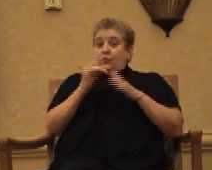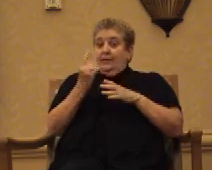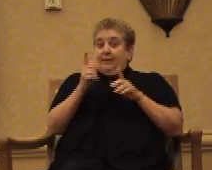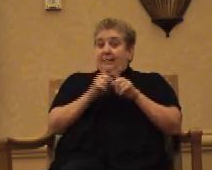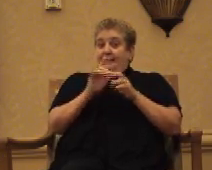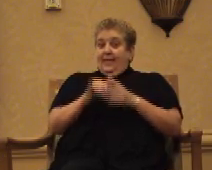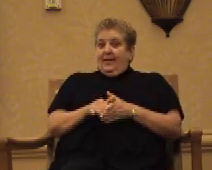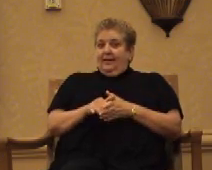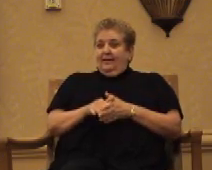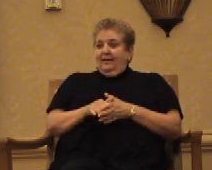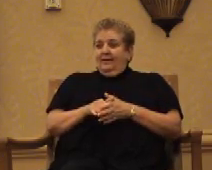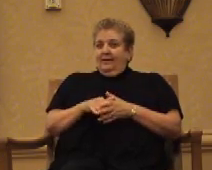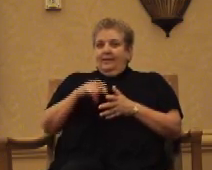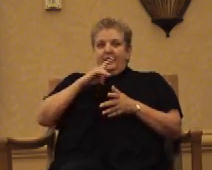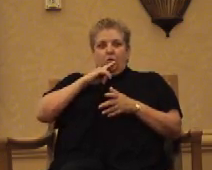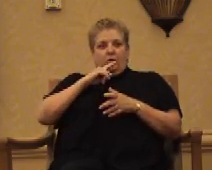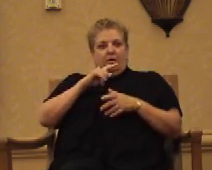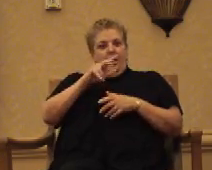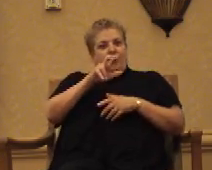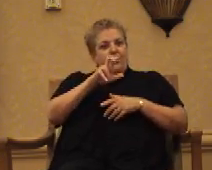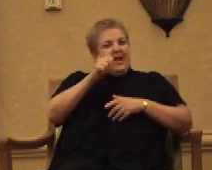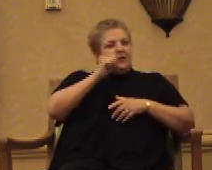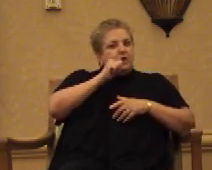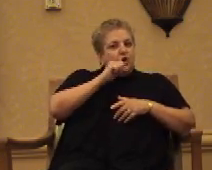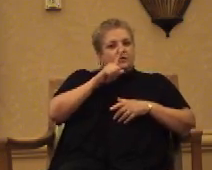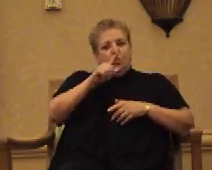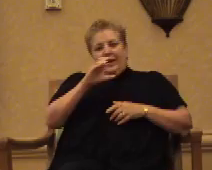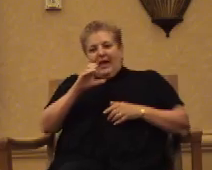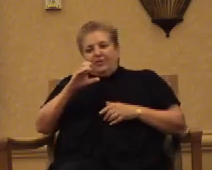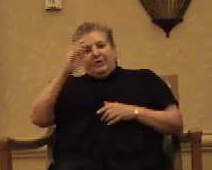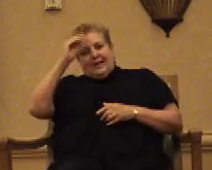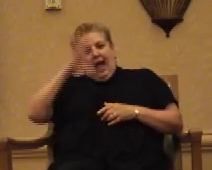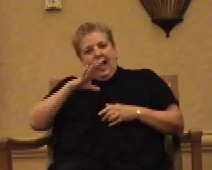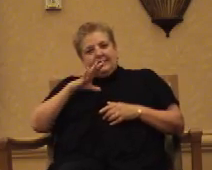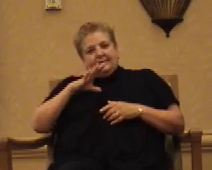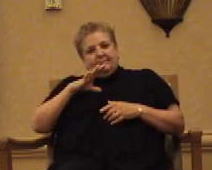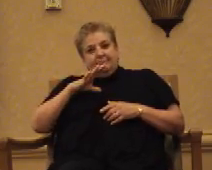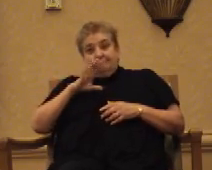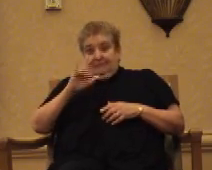was 300 girls and 100 guys, which are good odds even if you're shy.